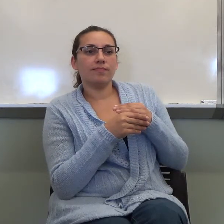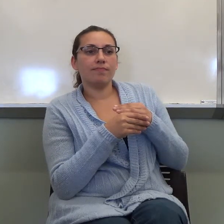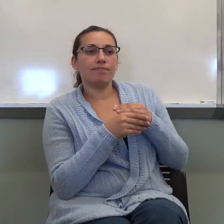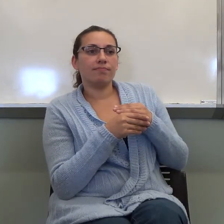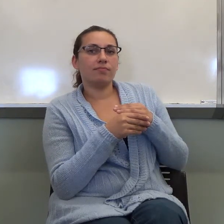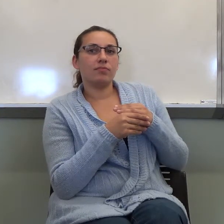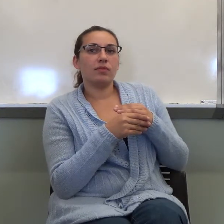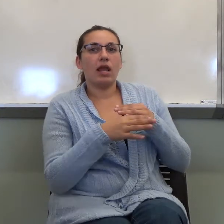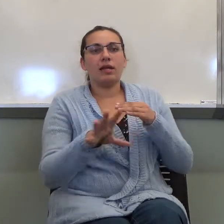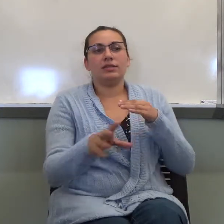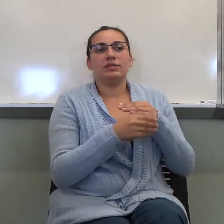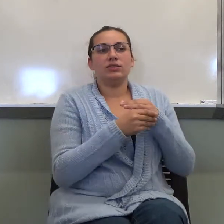of real numbers.